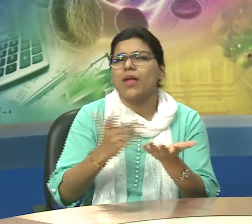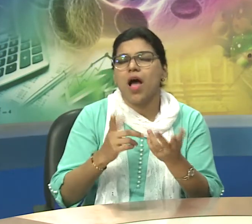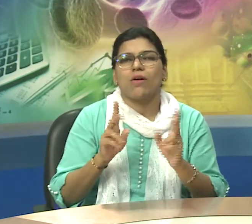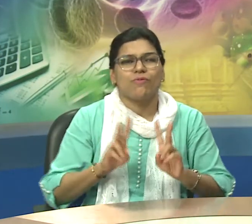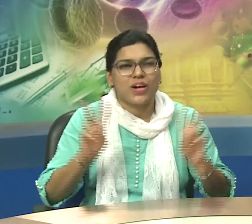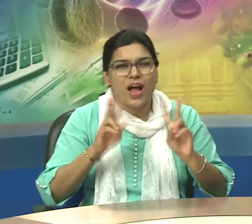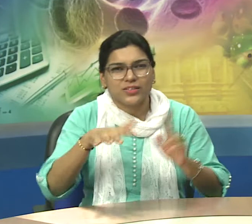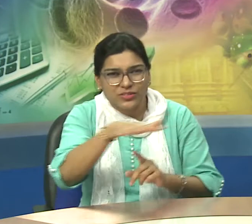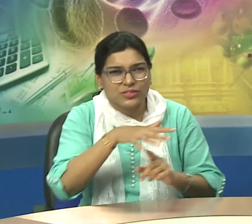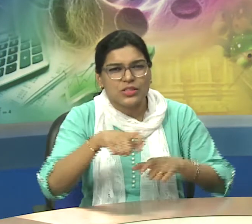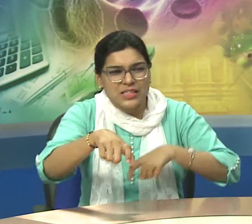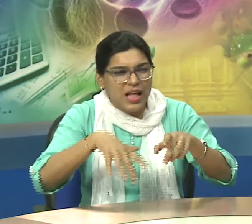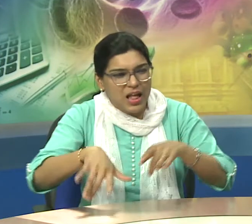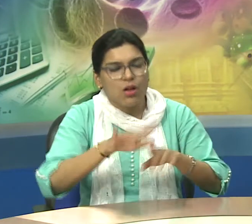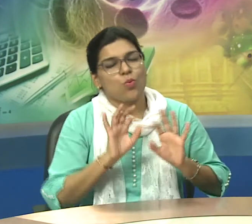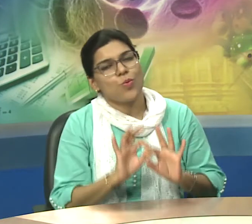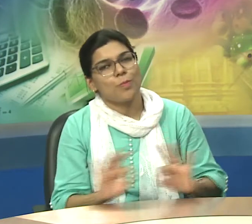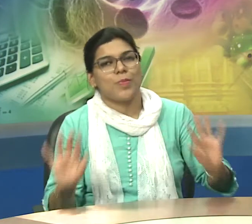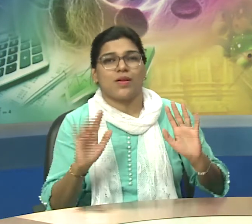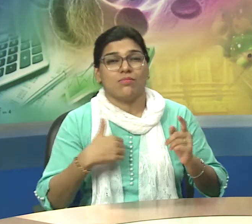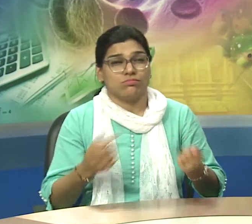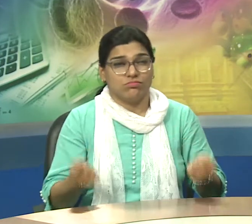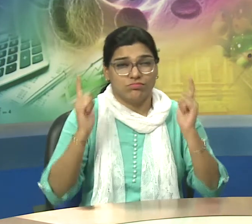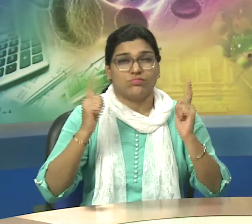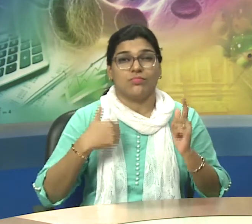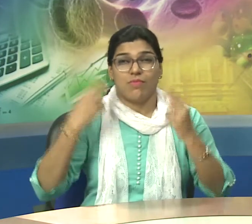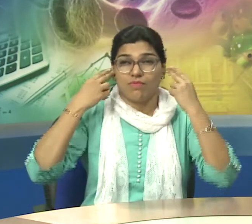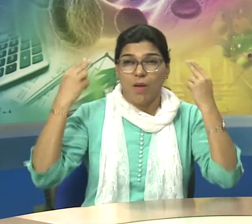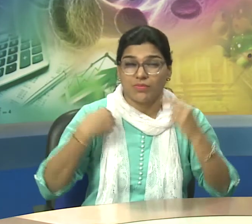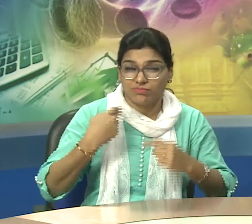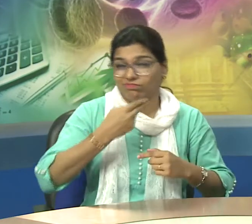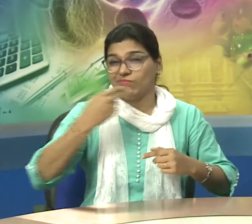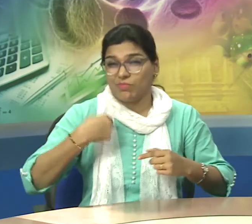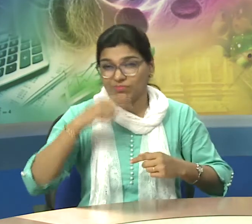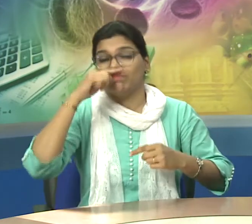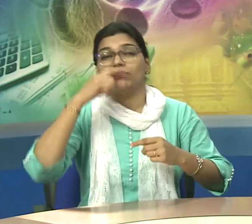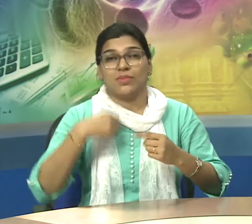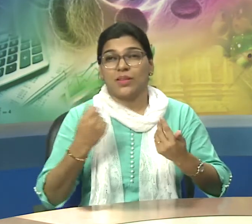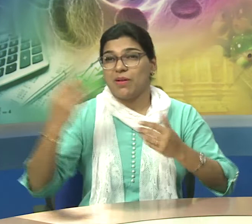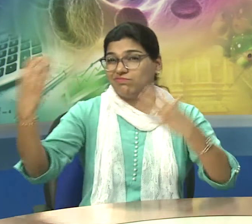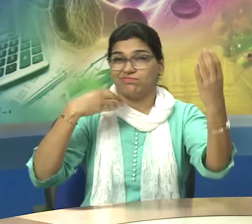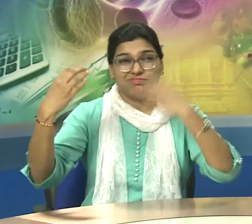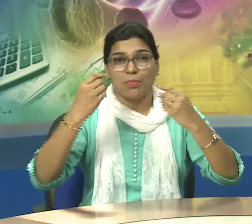humble surrounding in the holy city of Varanasi.